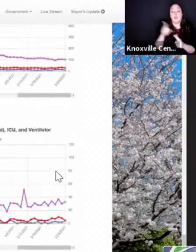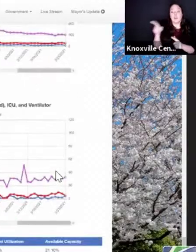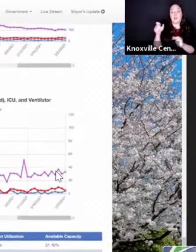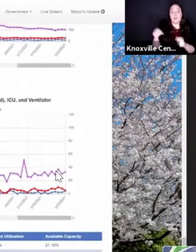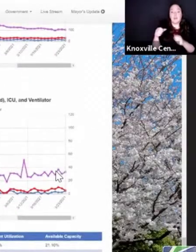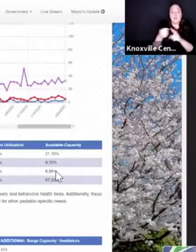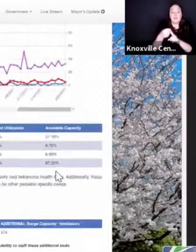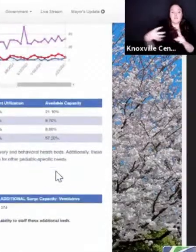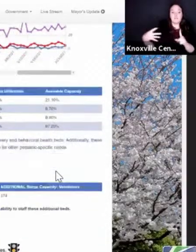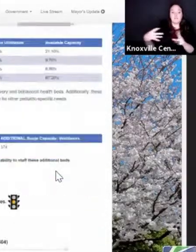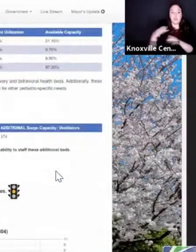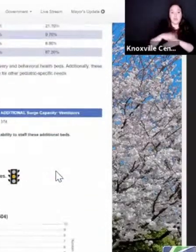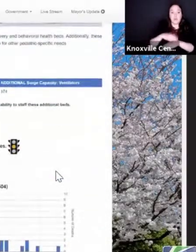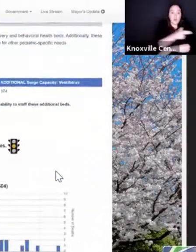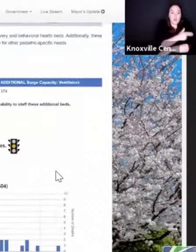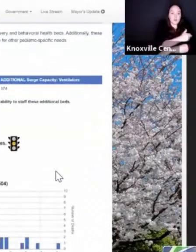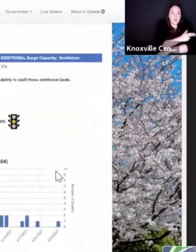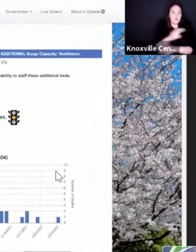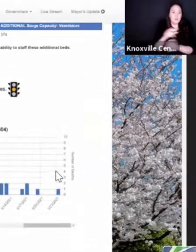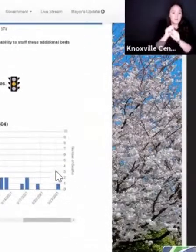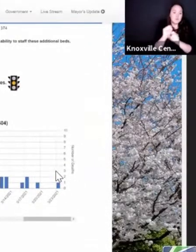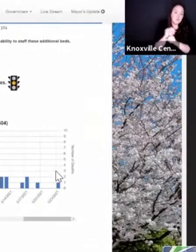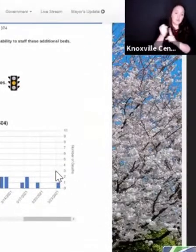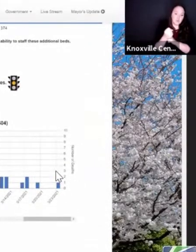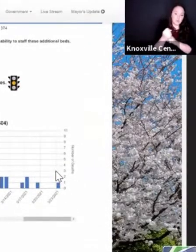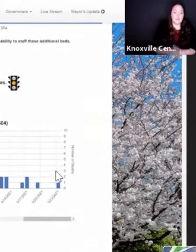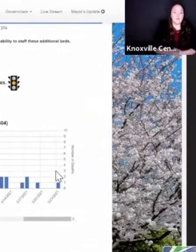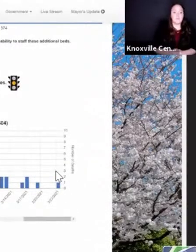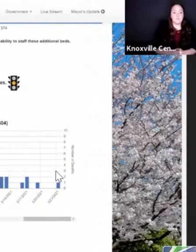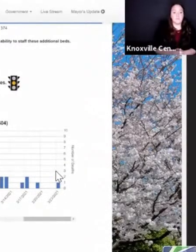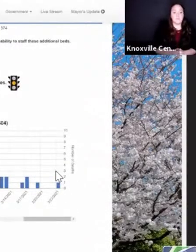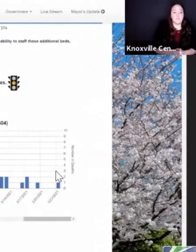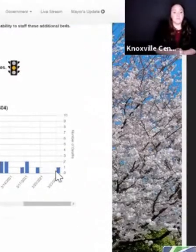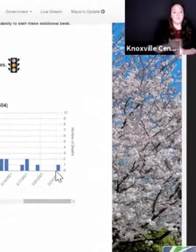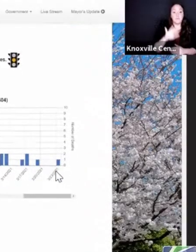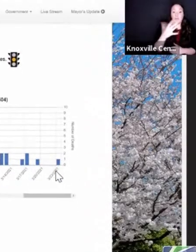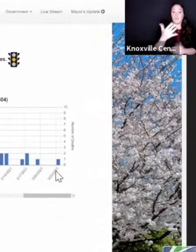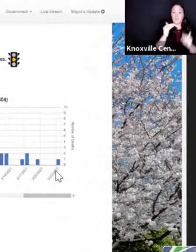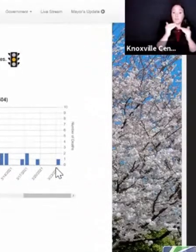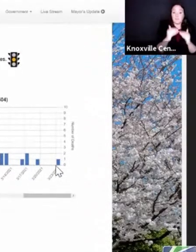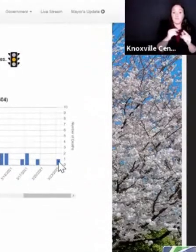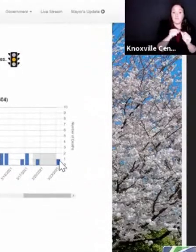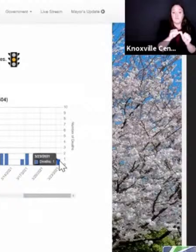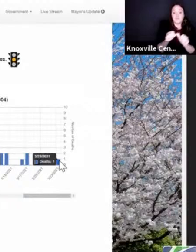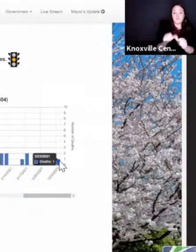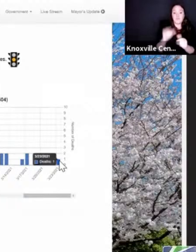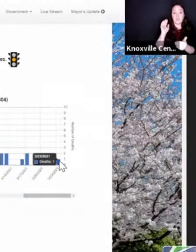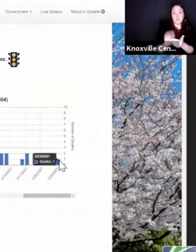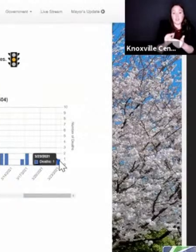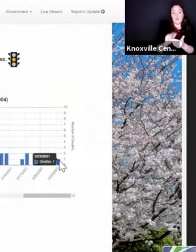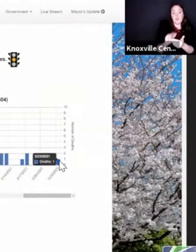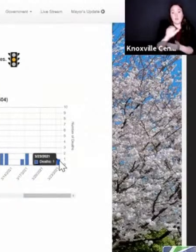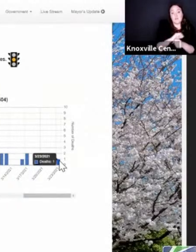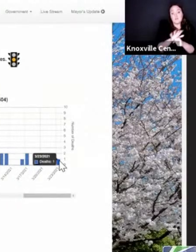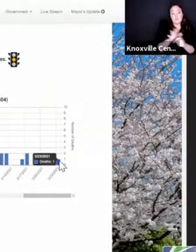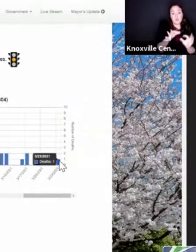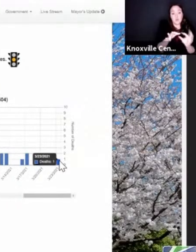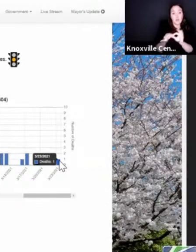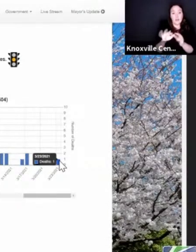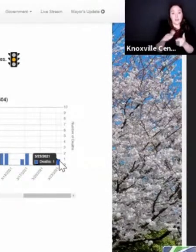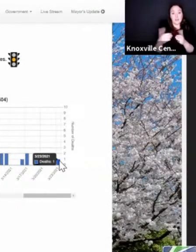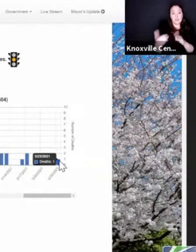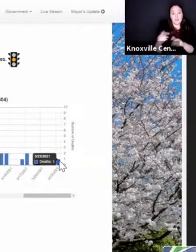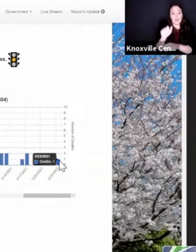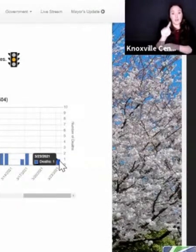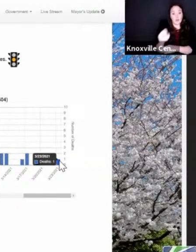hospital situation in his remarks. Our 5th benchmark, sustained or decreased COVID-19 related death rate